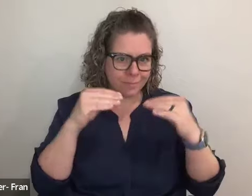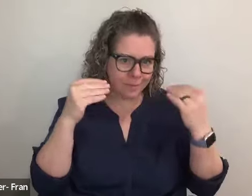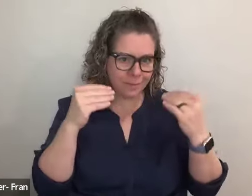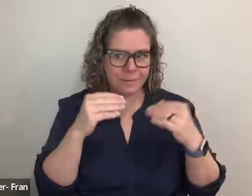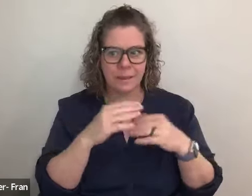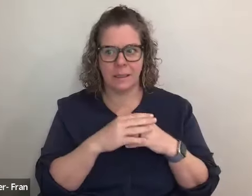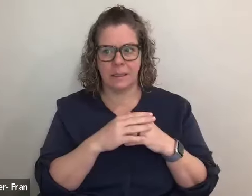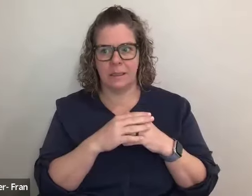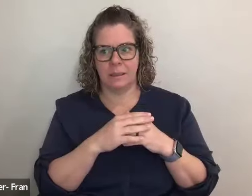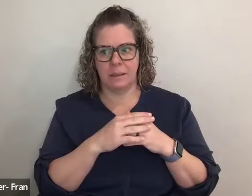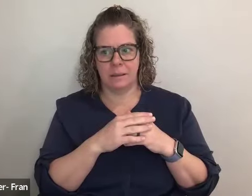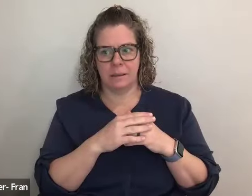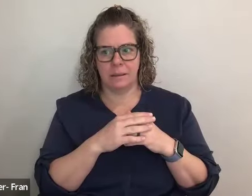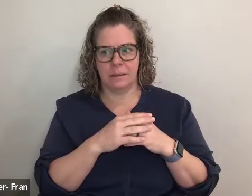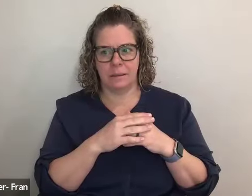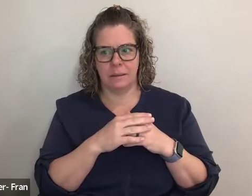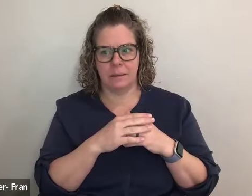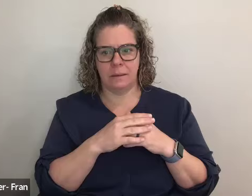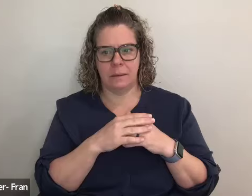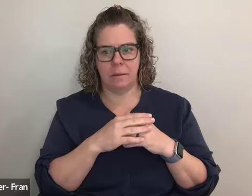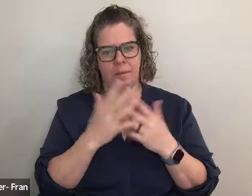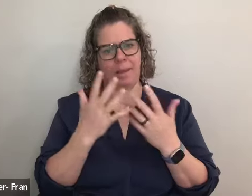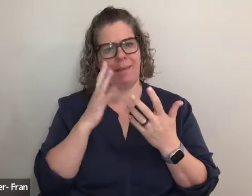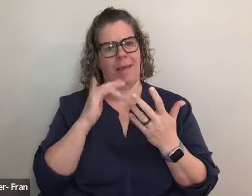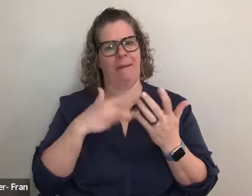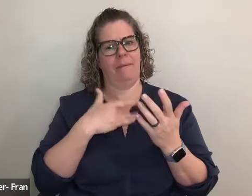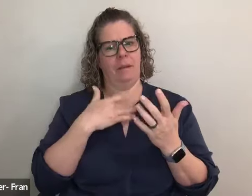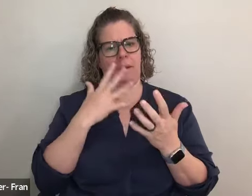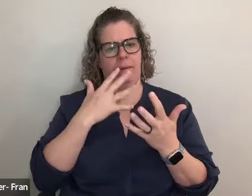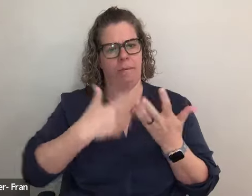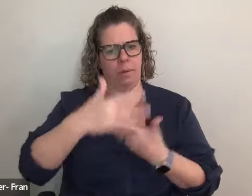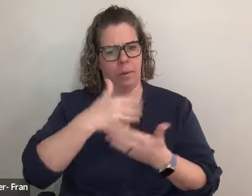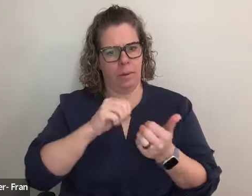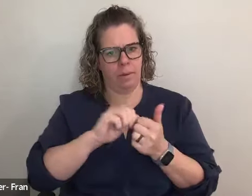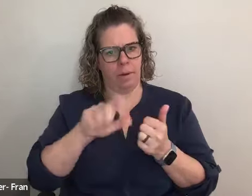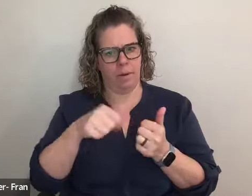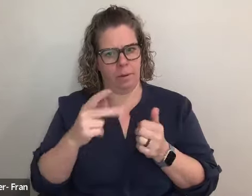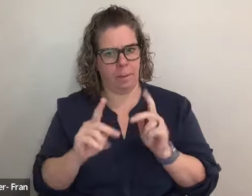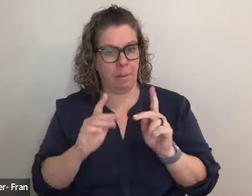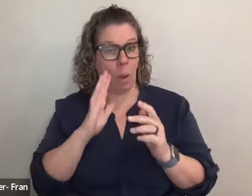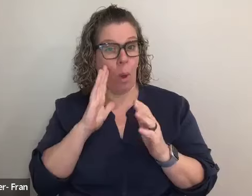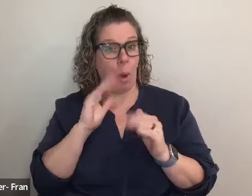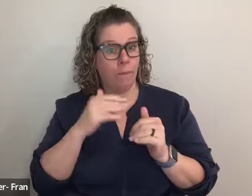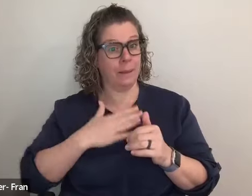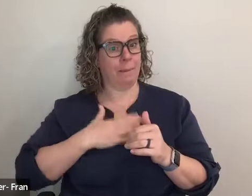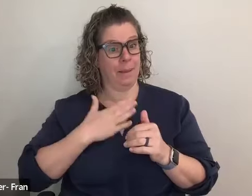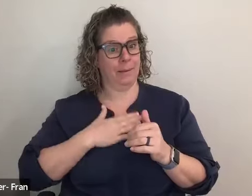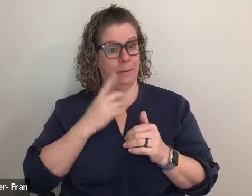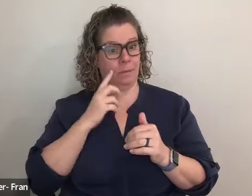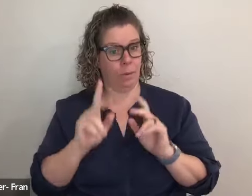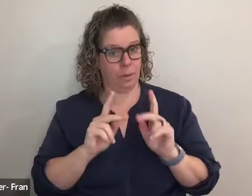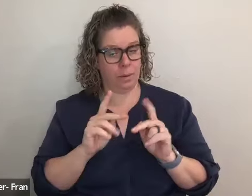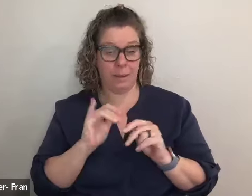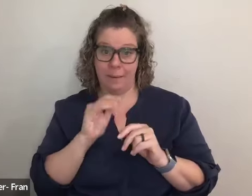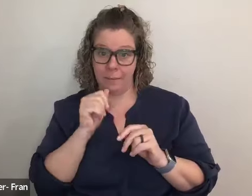of being with others, hopefully is pleasant. If not, then